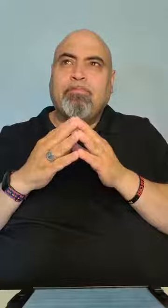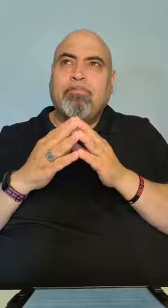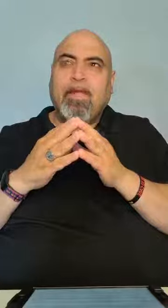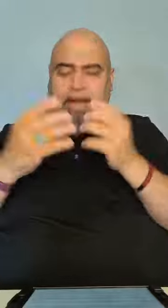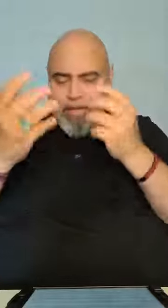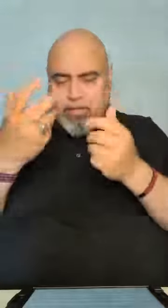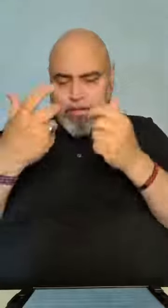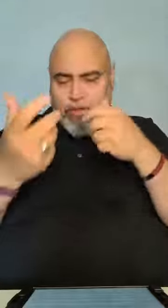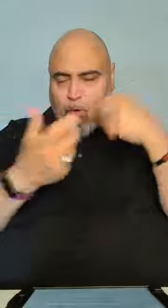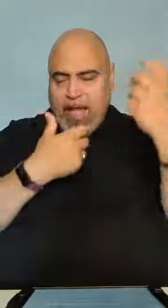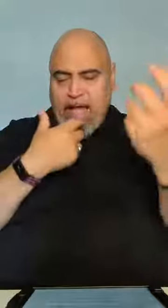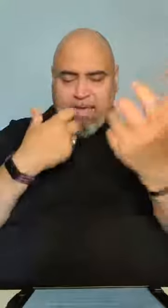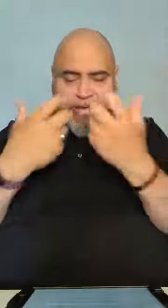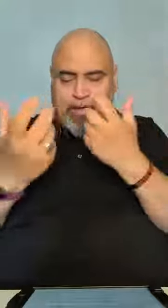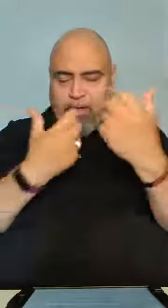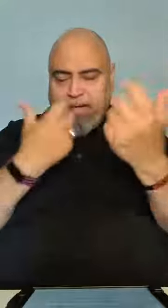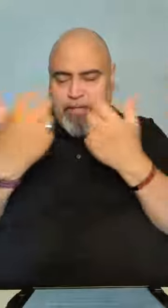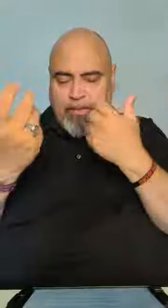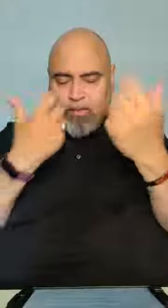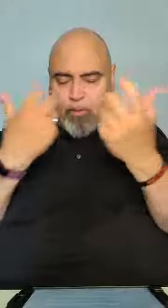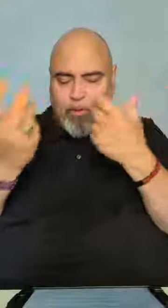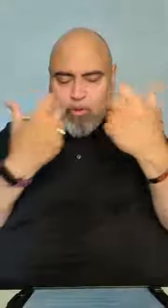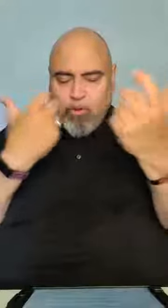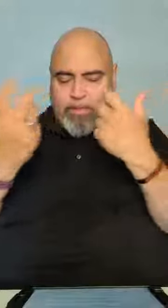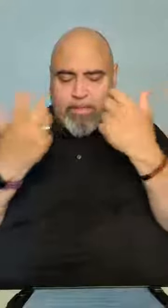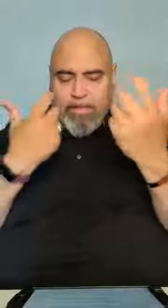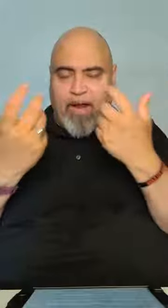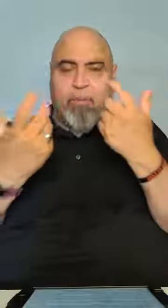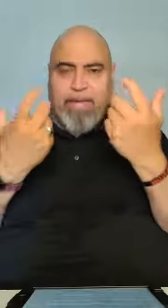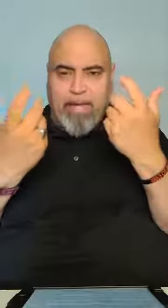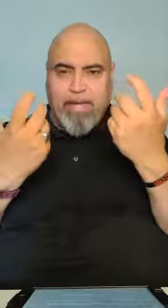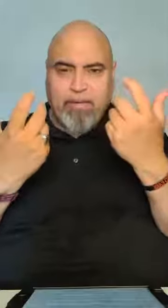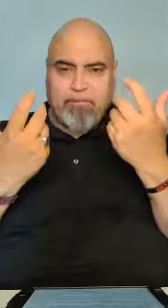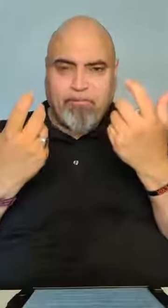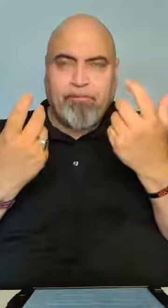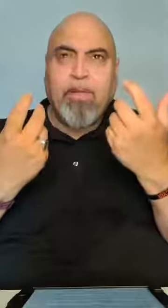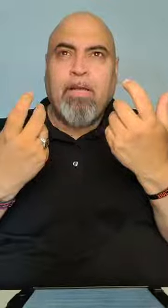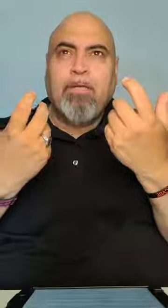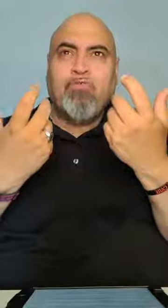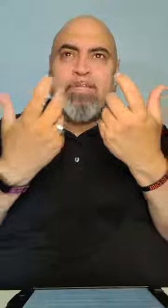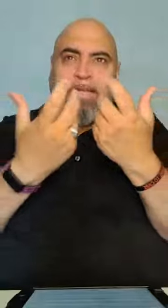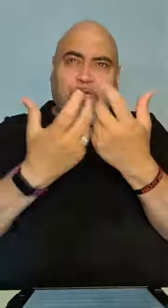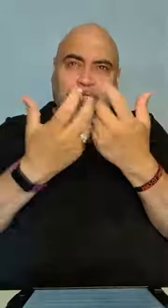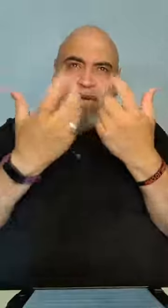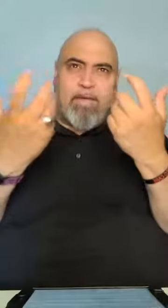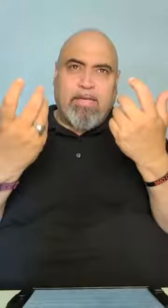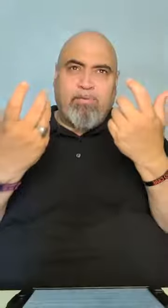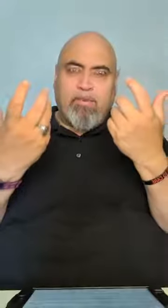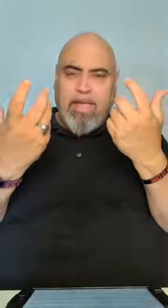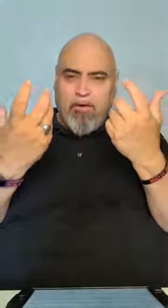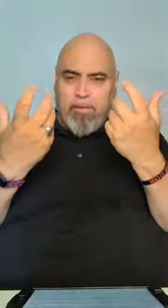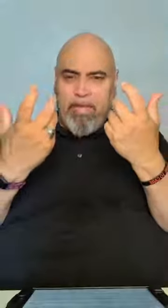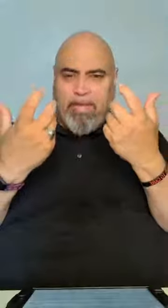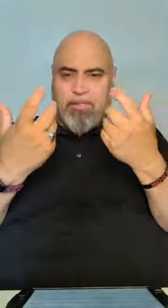and I like to go back and look at the Lord's words in the Aramaic translations directly from the Aramaic, as